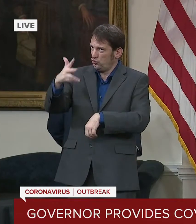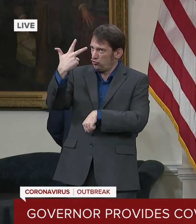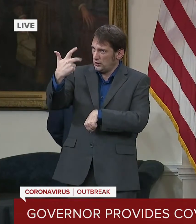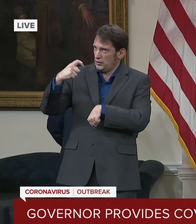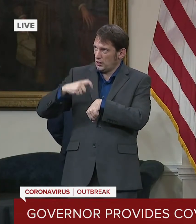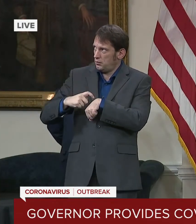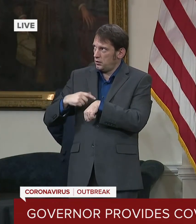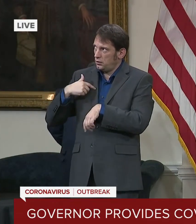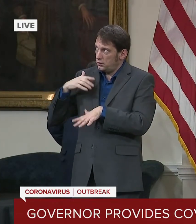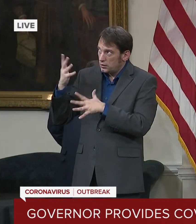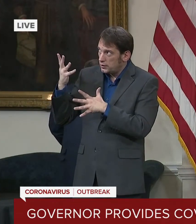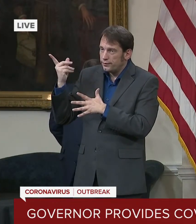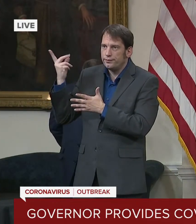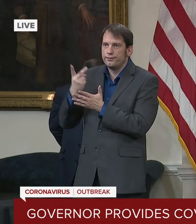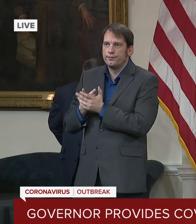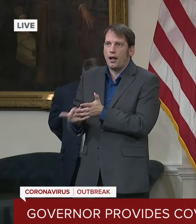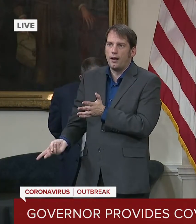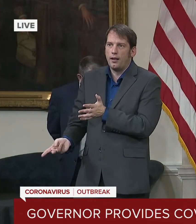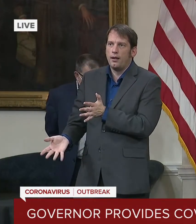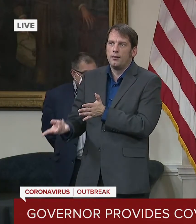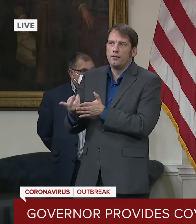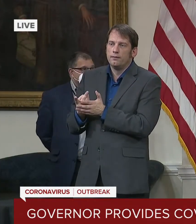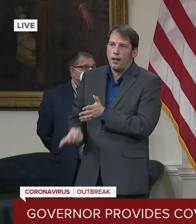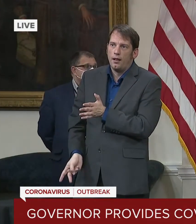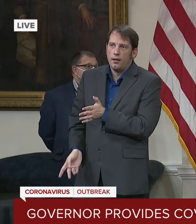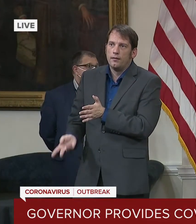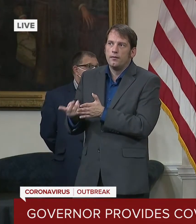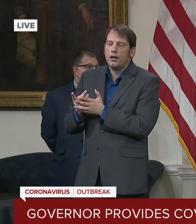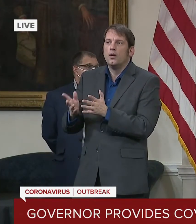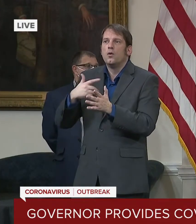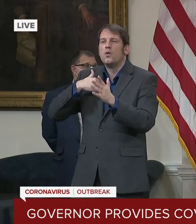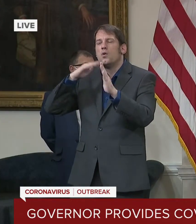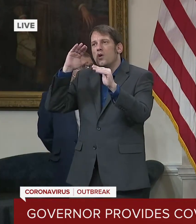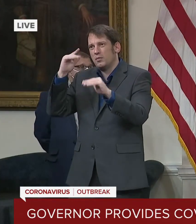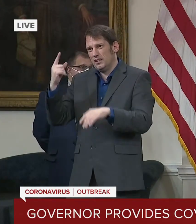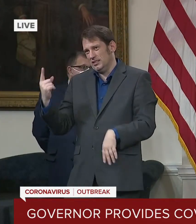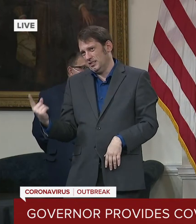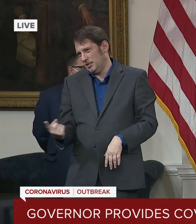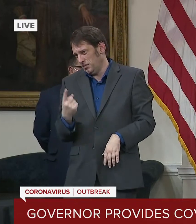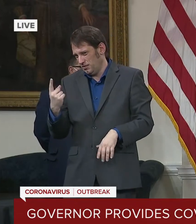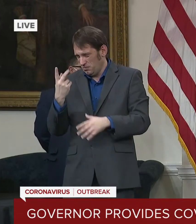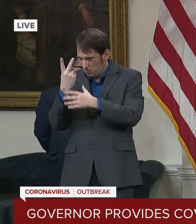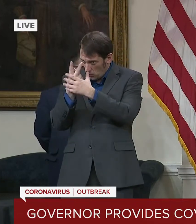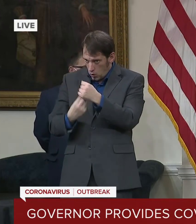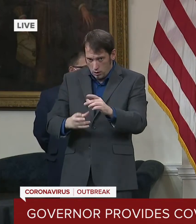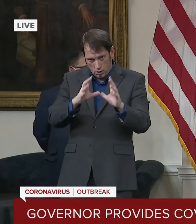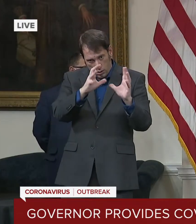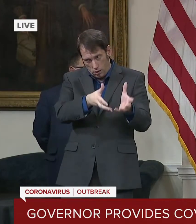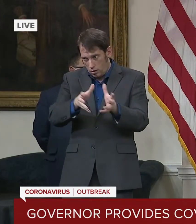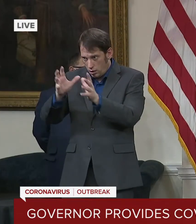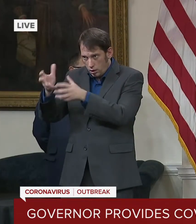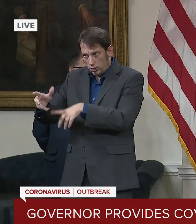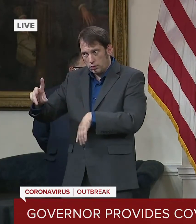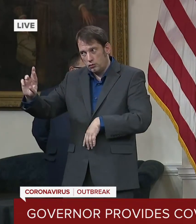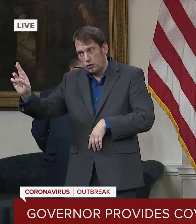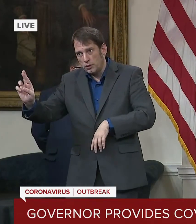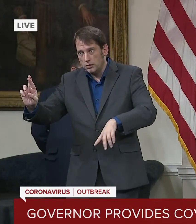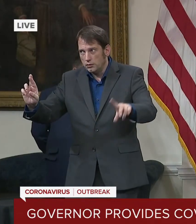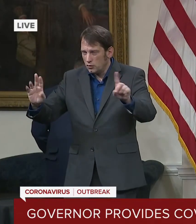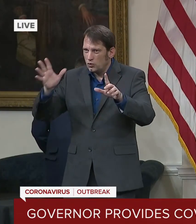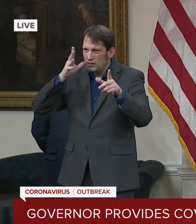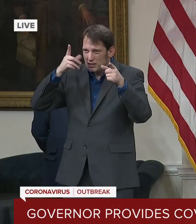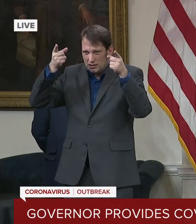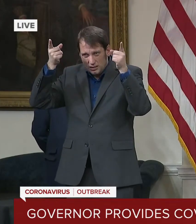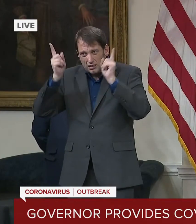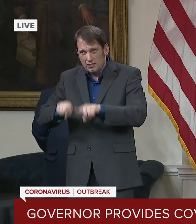for Republicans and Democrats to reach some type of a bipartisan agreement. The Problem Solvers Caucus, which is part of No Labels that I'm the chairman of, I